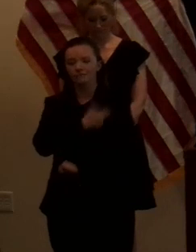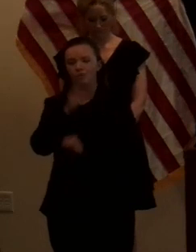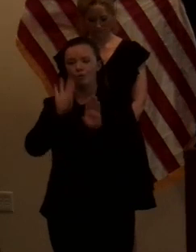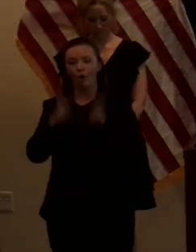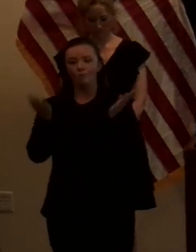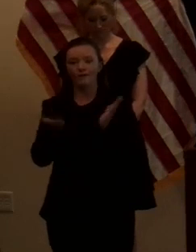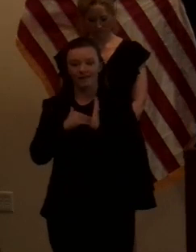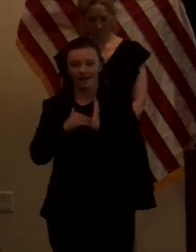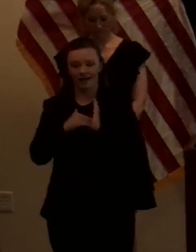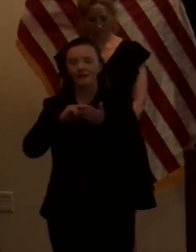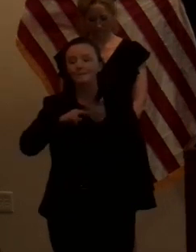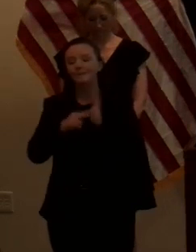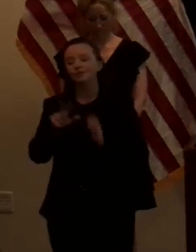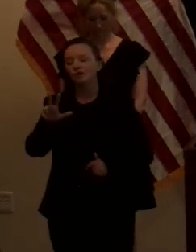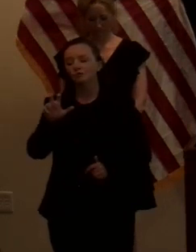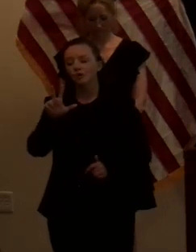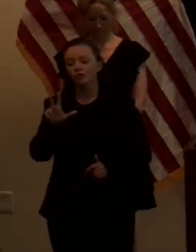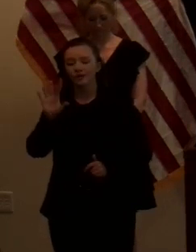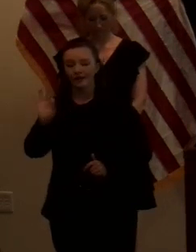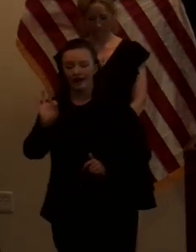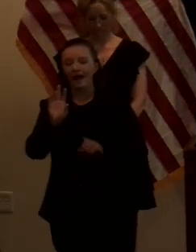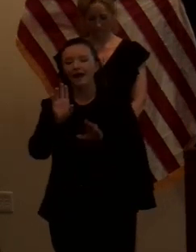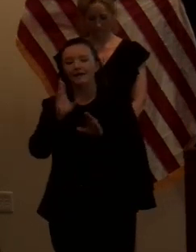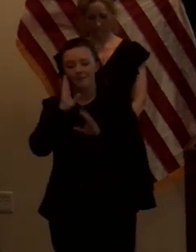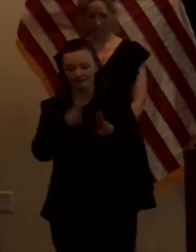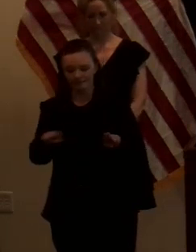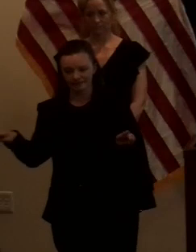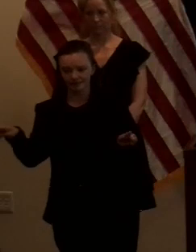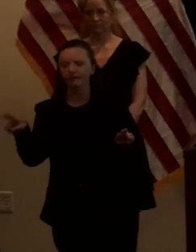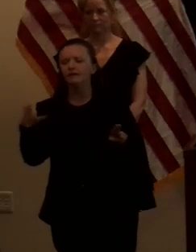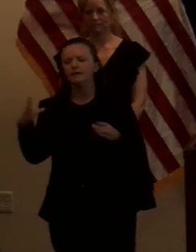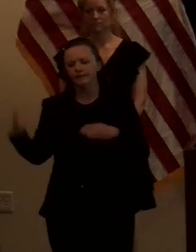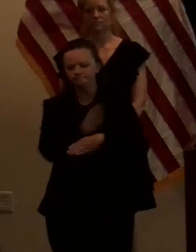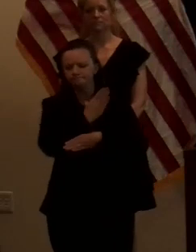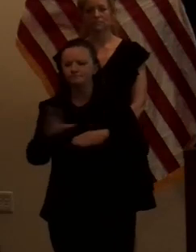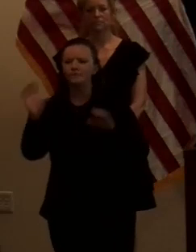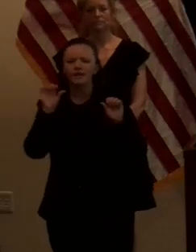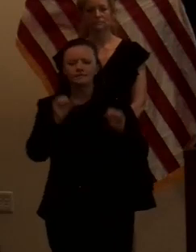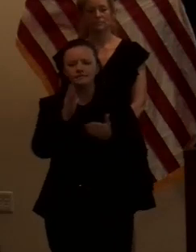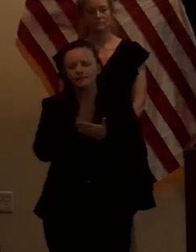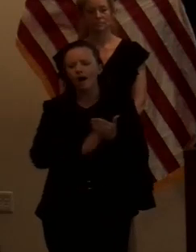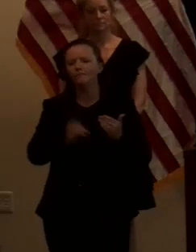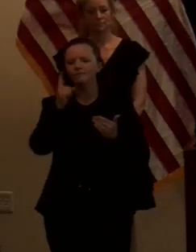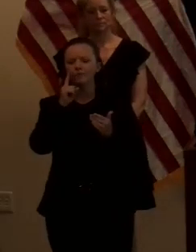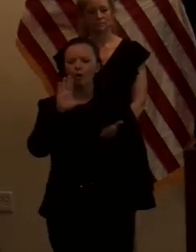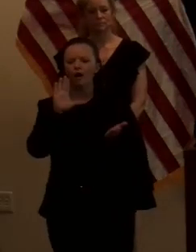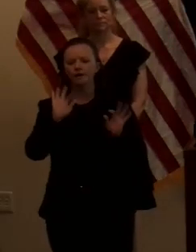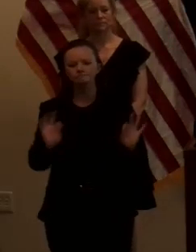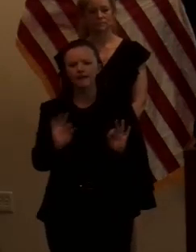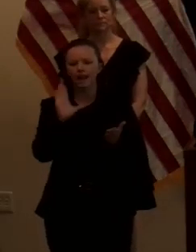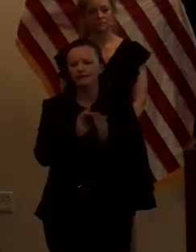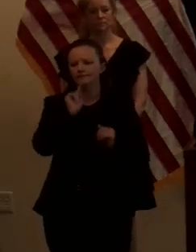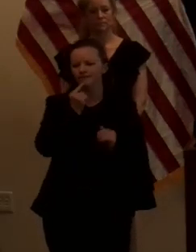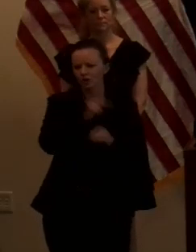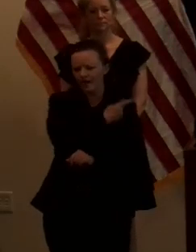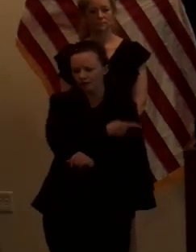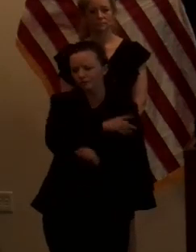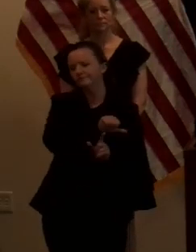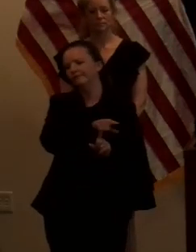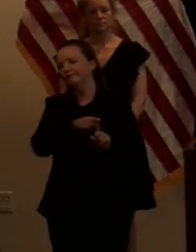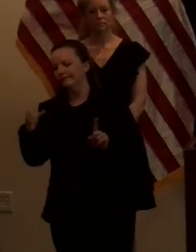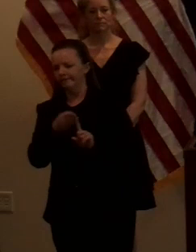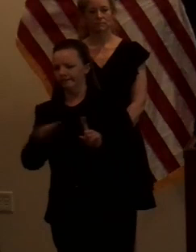339 additional beds that can range from low acuity to ICU beds. We've identified additional